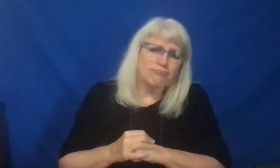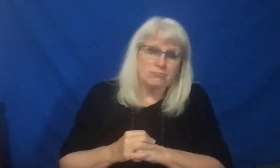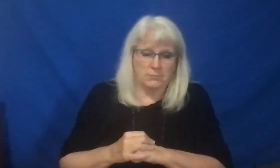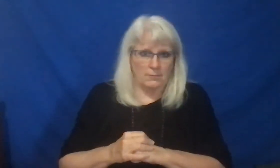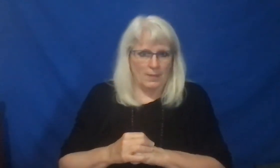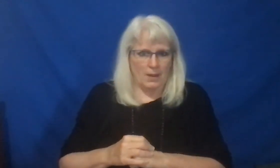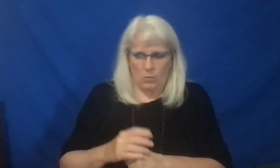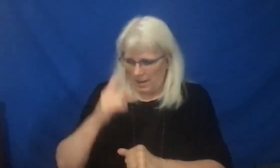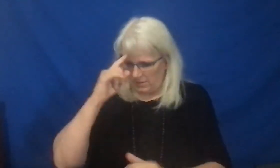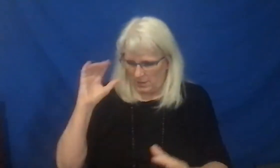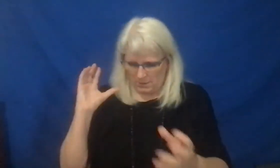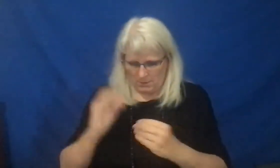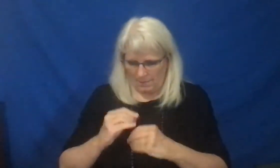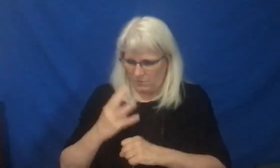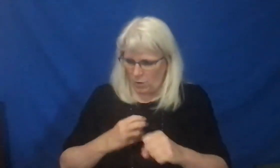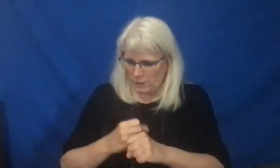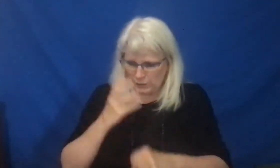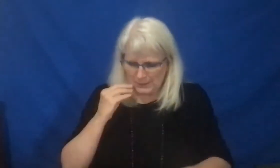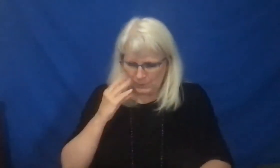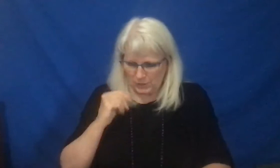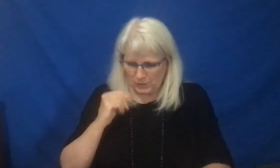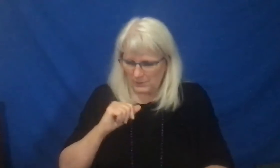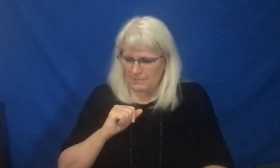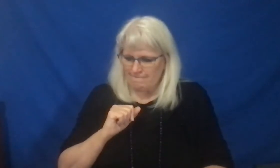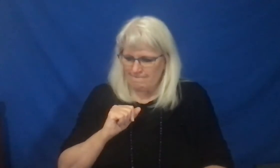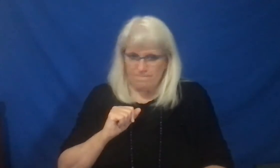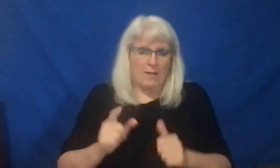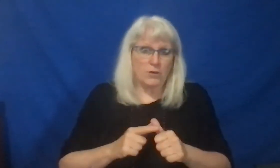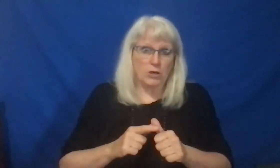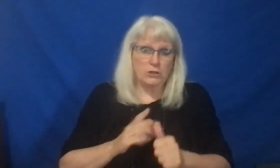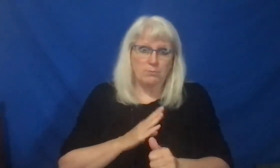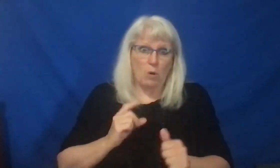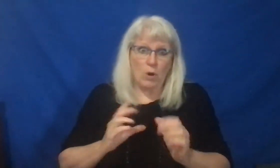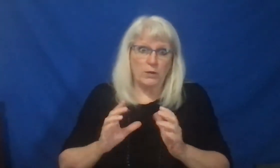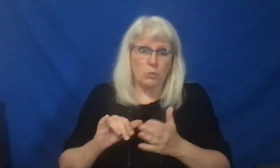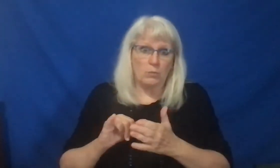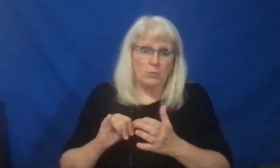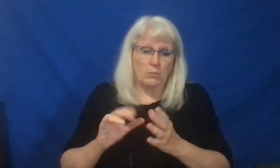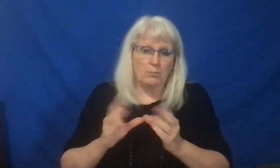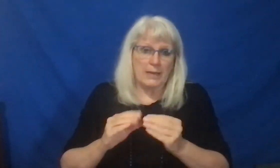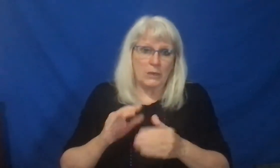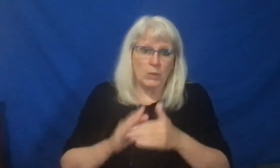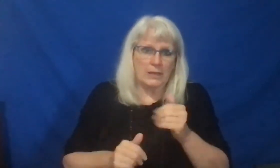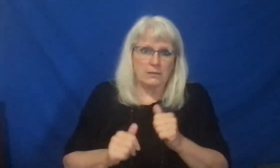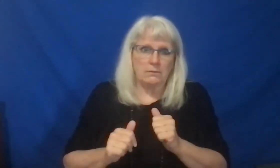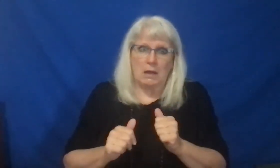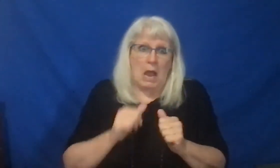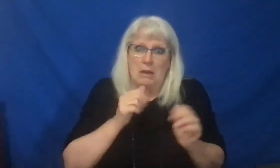experience, my very first meeting, board weekend, I showed up having done pretty much nothing. I